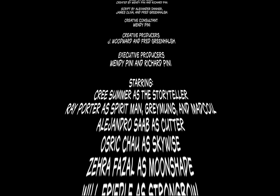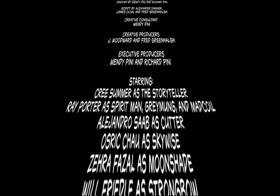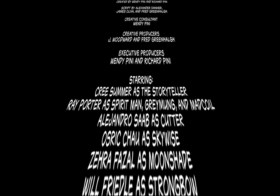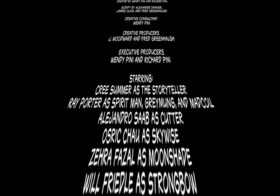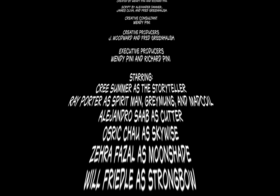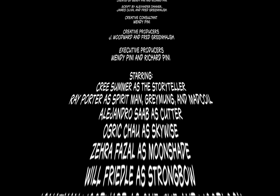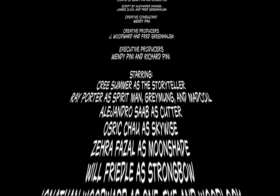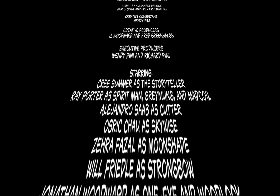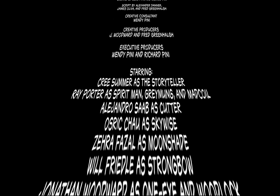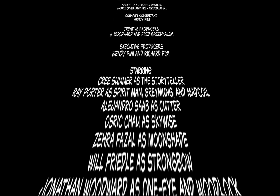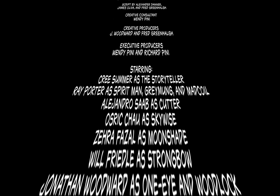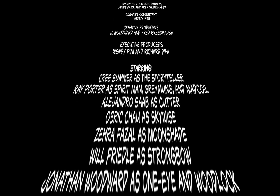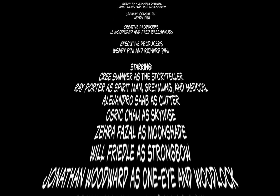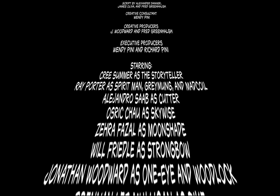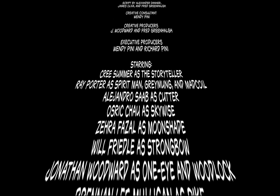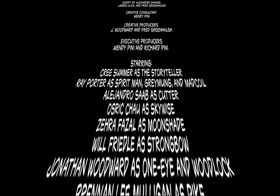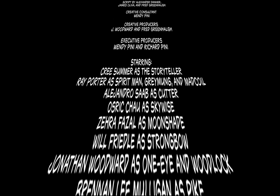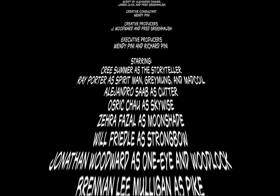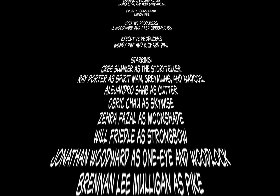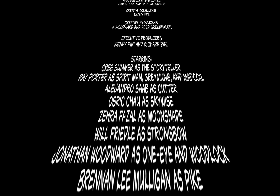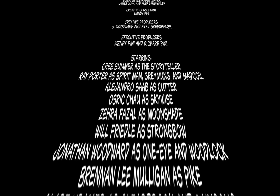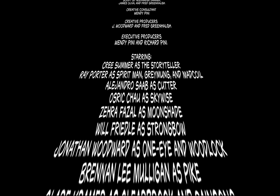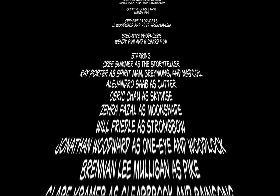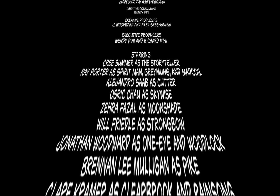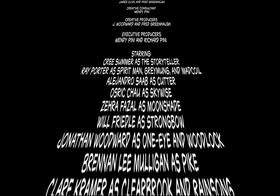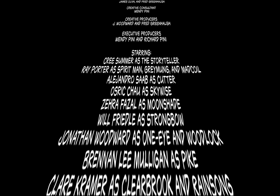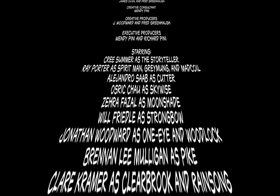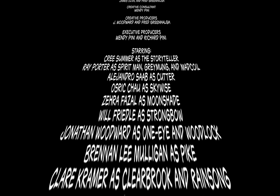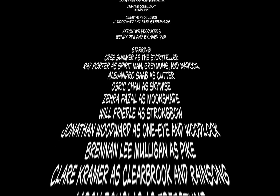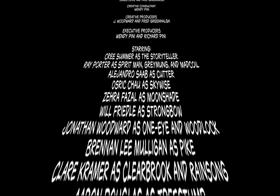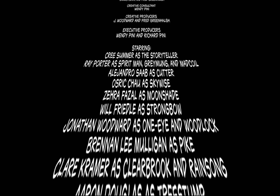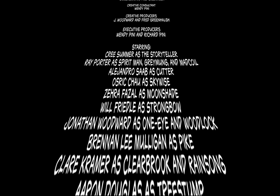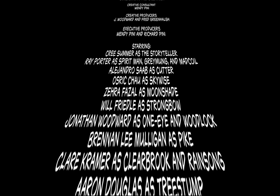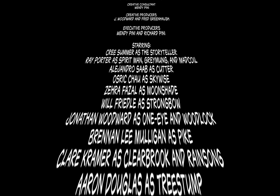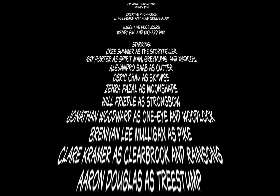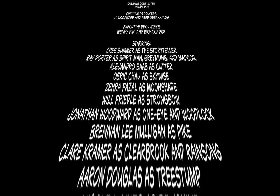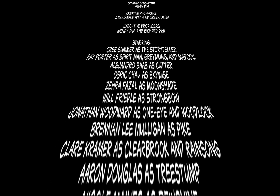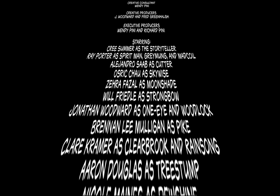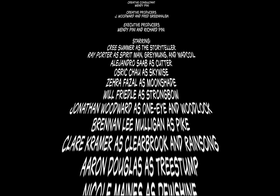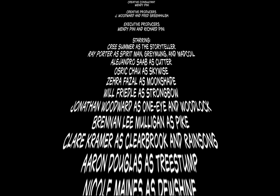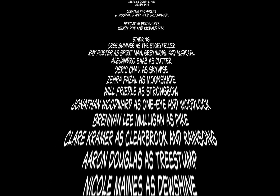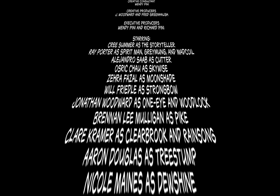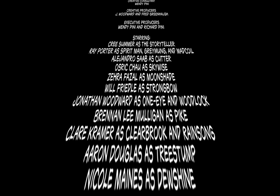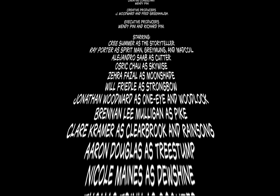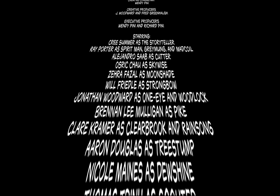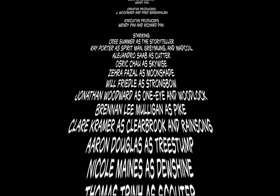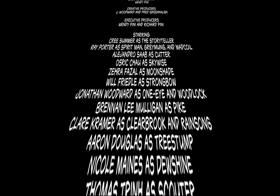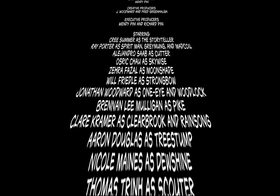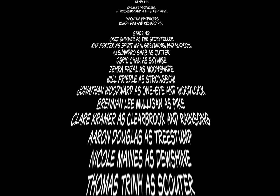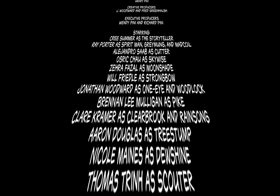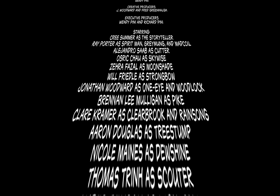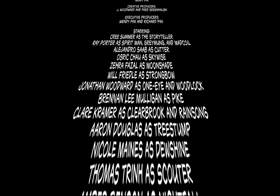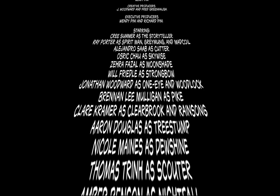Thomas Trin as Scouter, Aaron Douglas as Tree Stump, Zara Fuzzle as Moonshade, Nicole Maines as Dewshine,